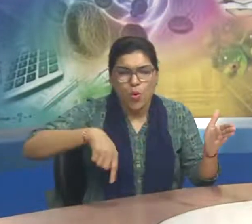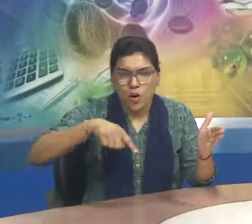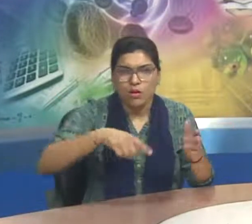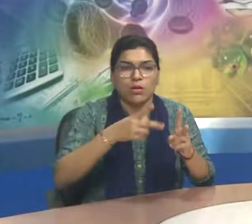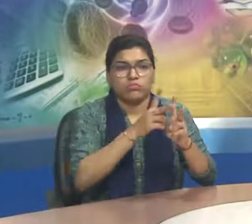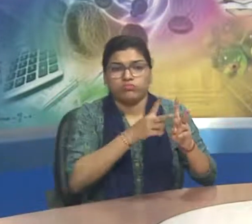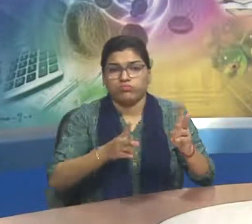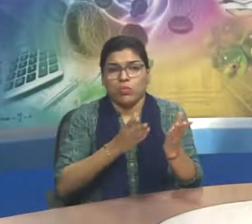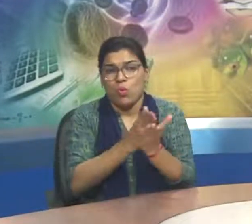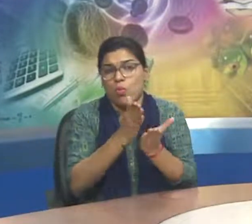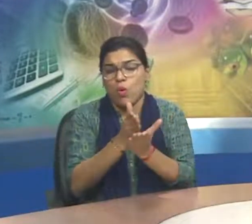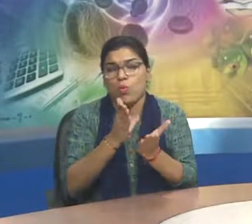Different water bodies are there